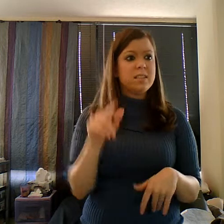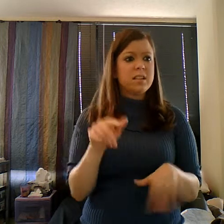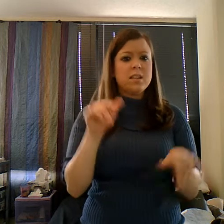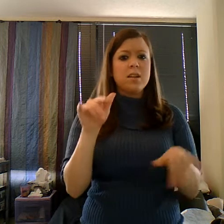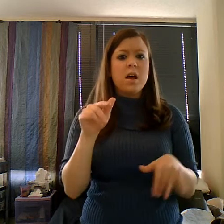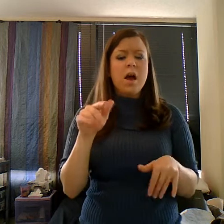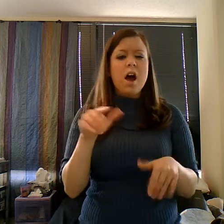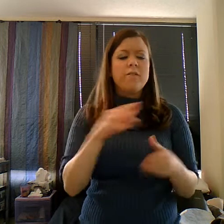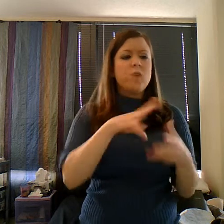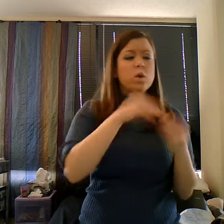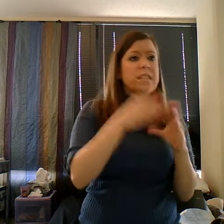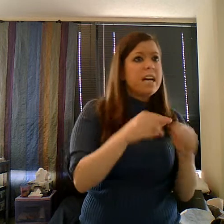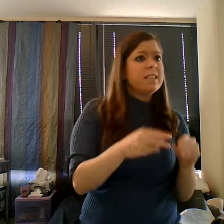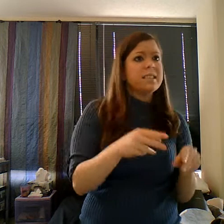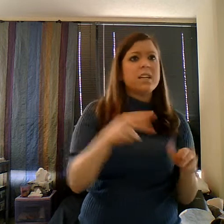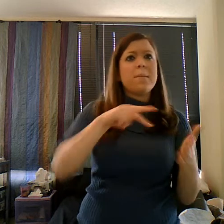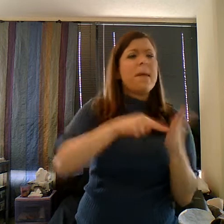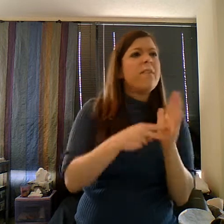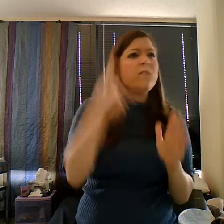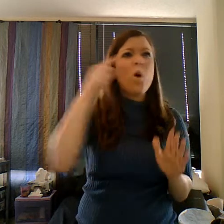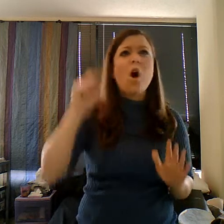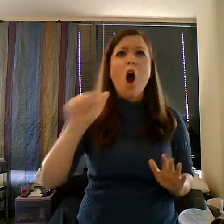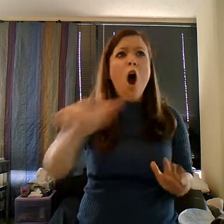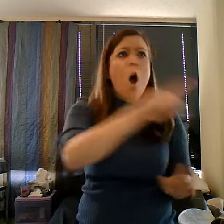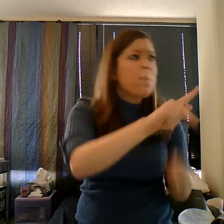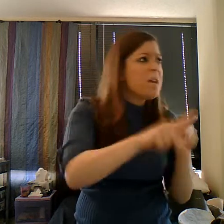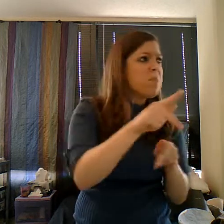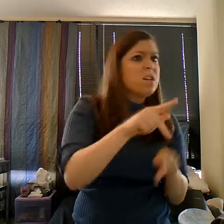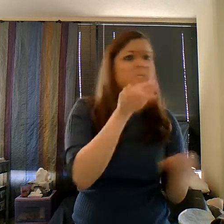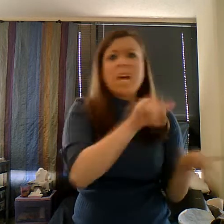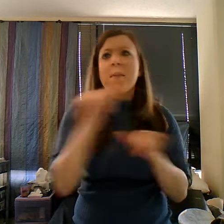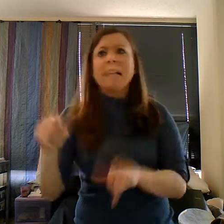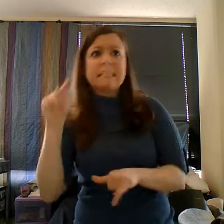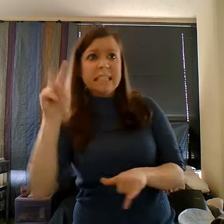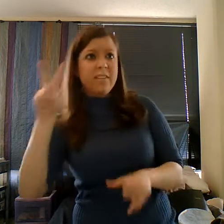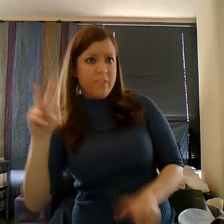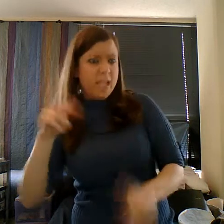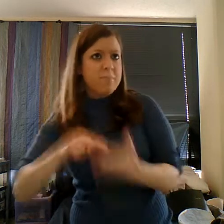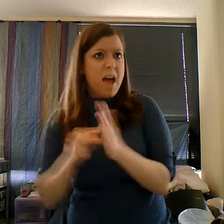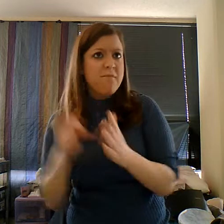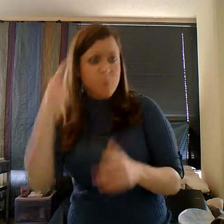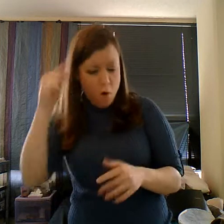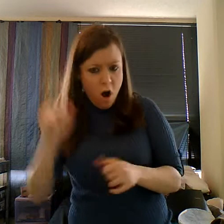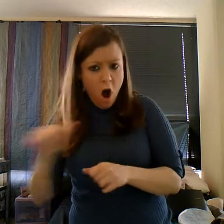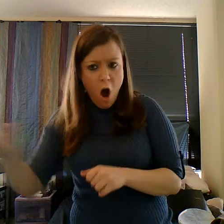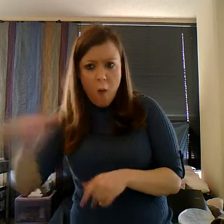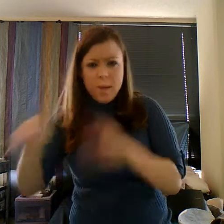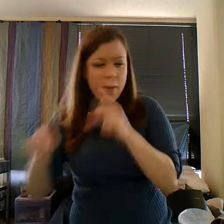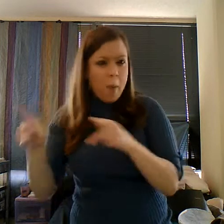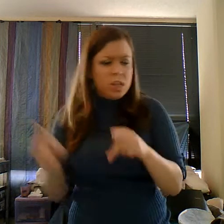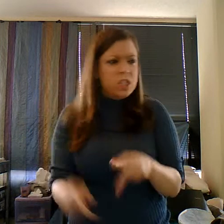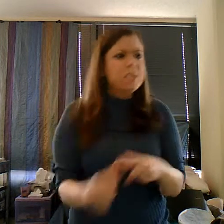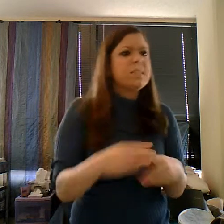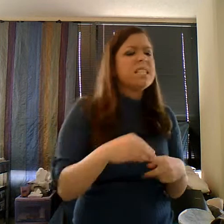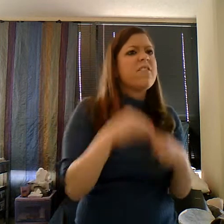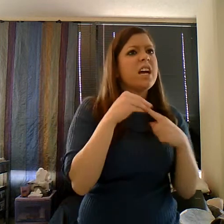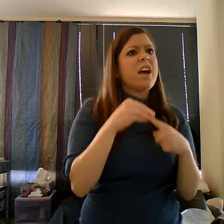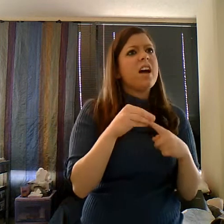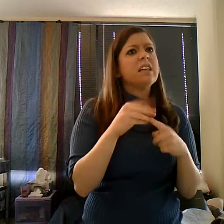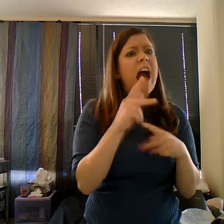certain kinds of stories that you would tell just when all the little kids were also awake, like after school, right? The shows